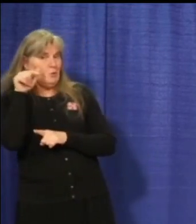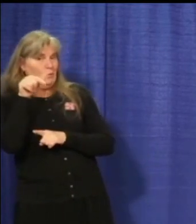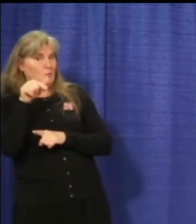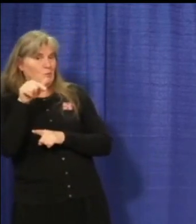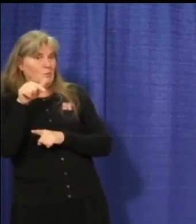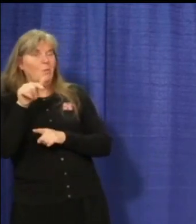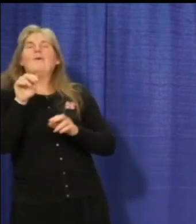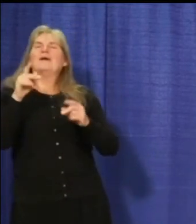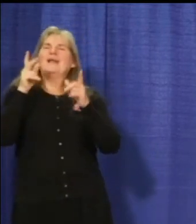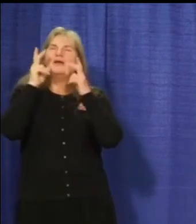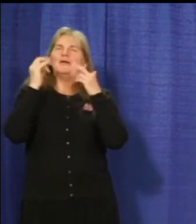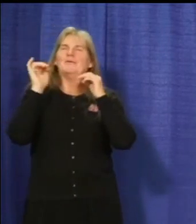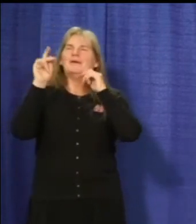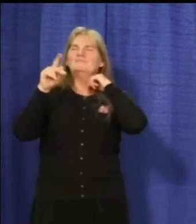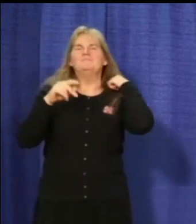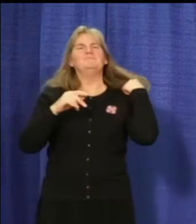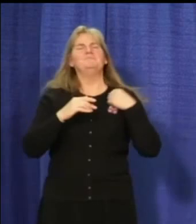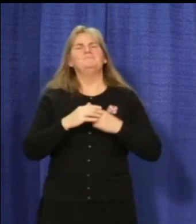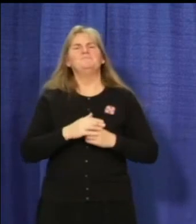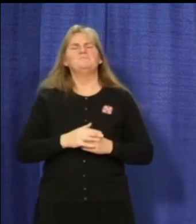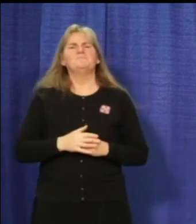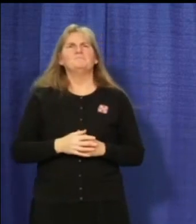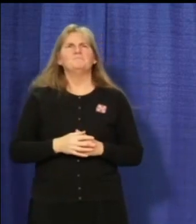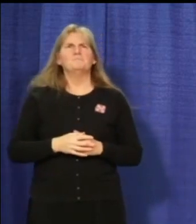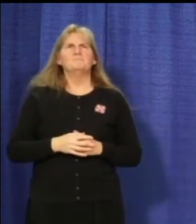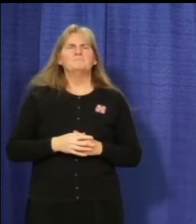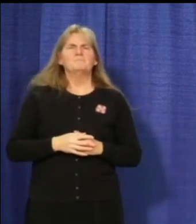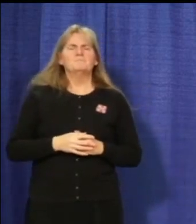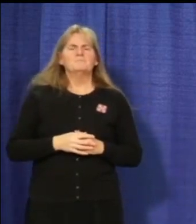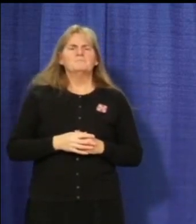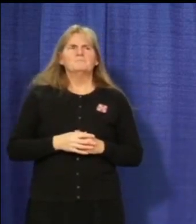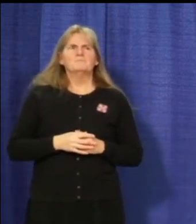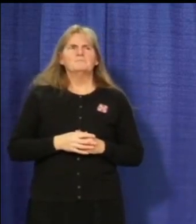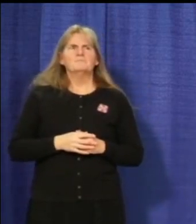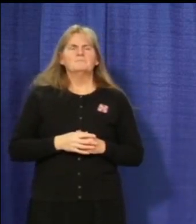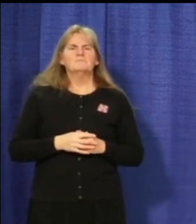Nope. Now I can hear you guys. I'm just